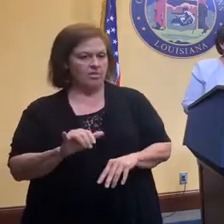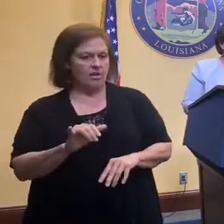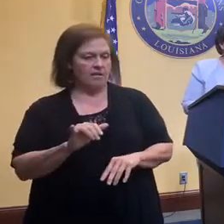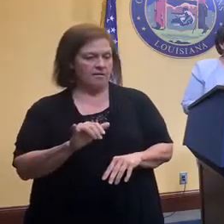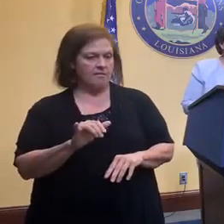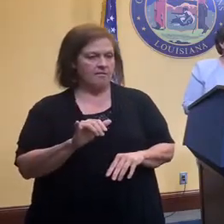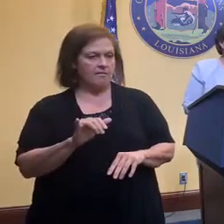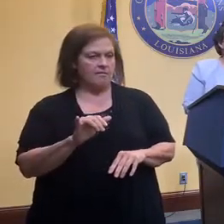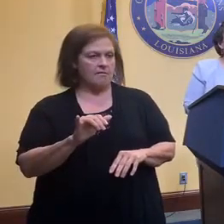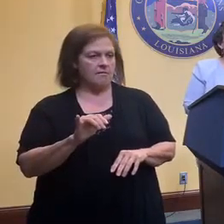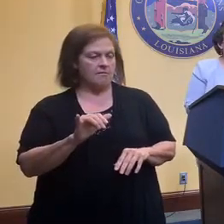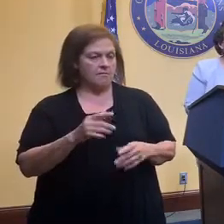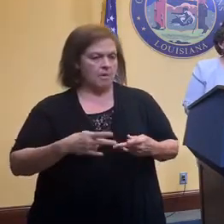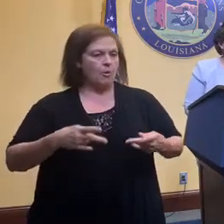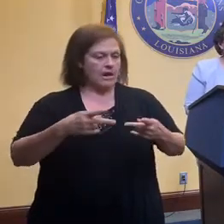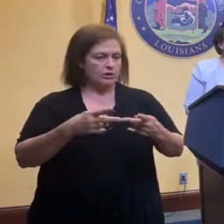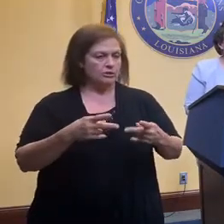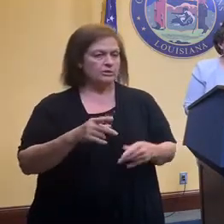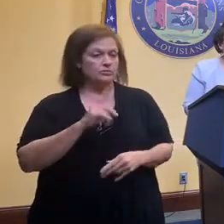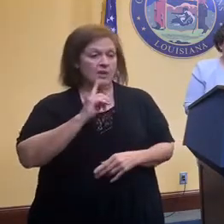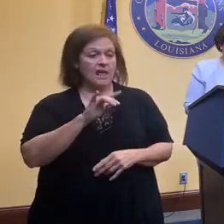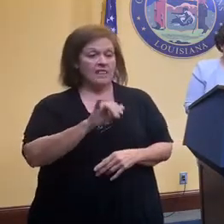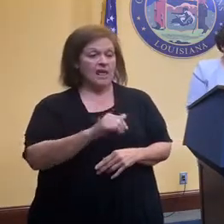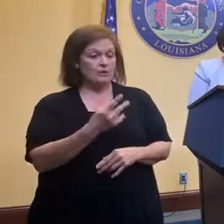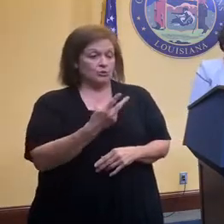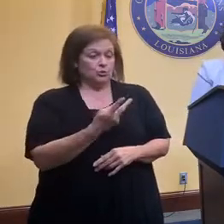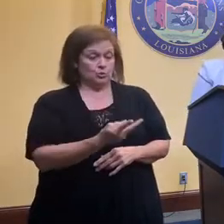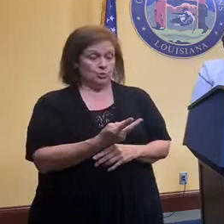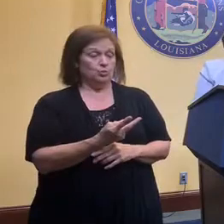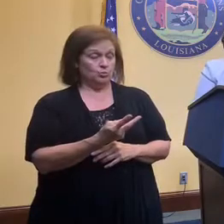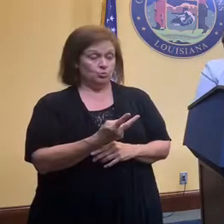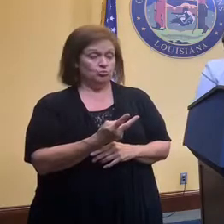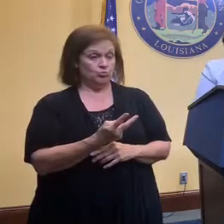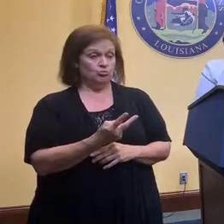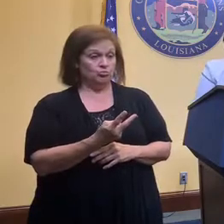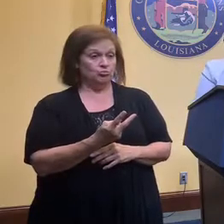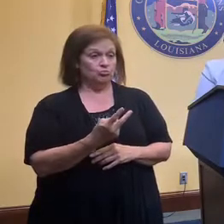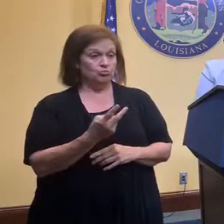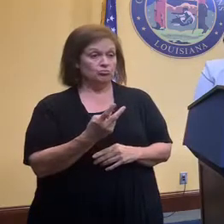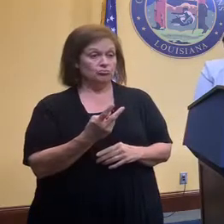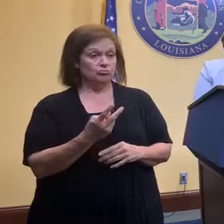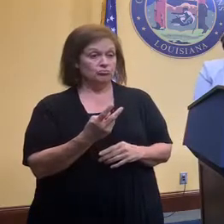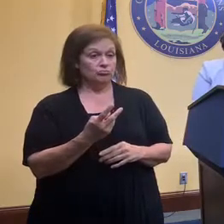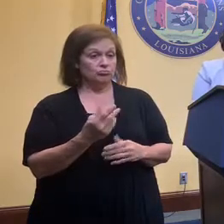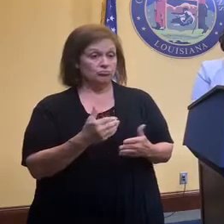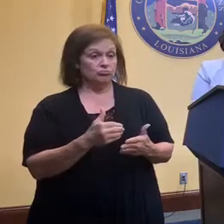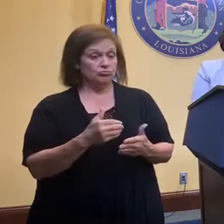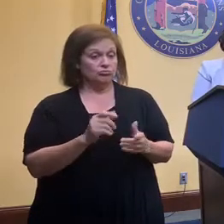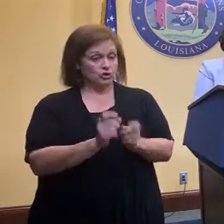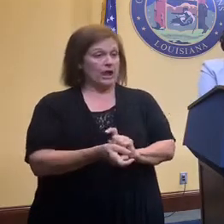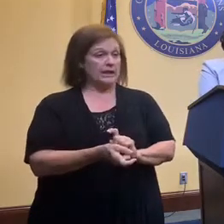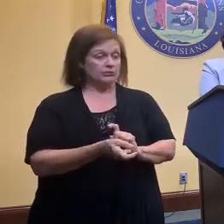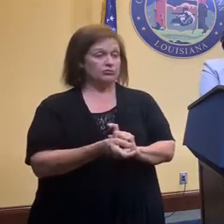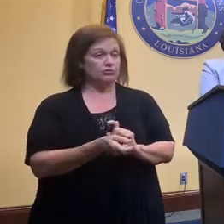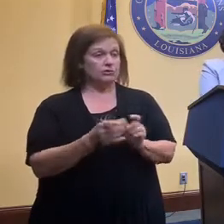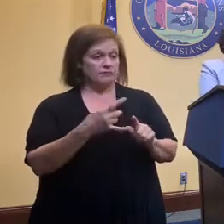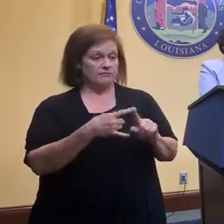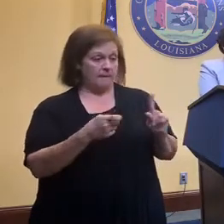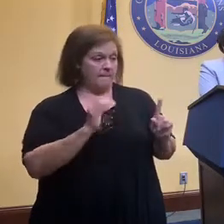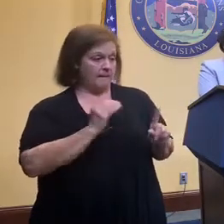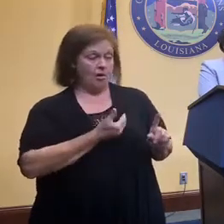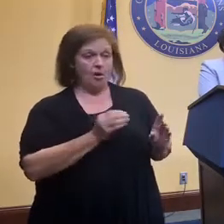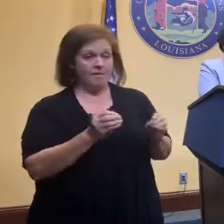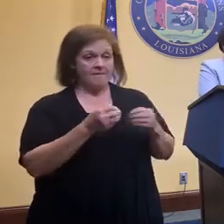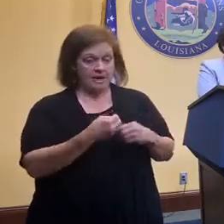those really are the two changes that are coming from the city at this time. We are very